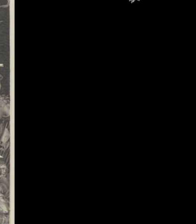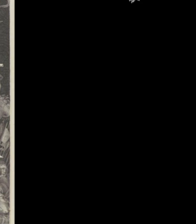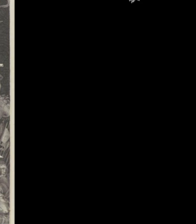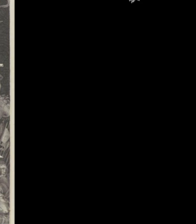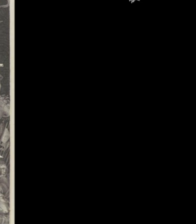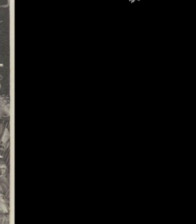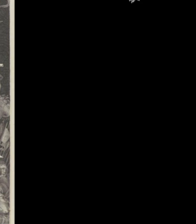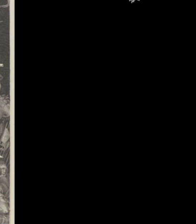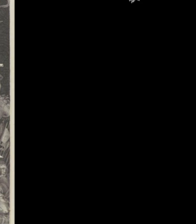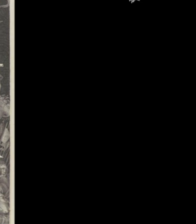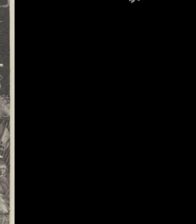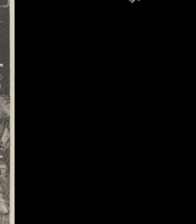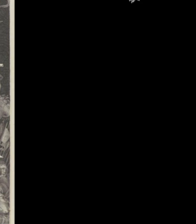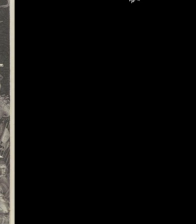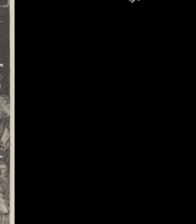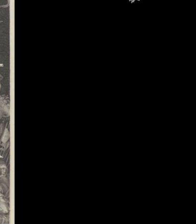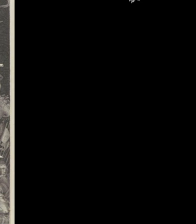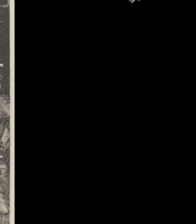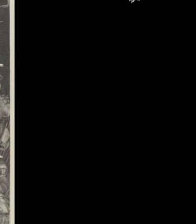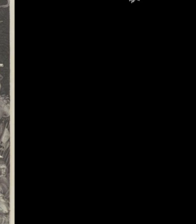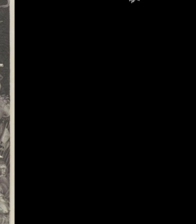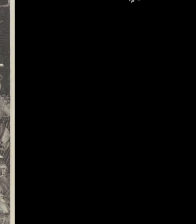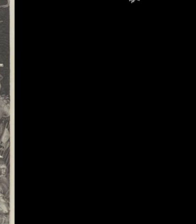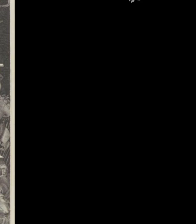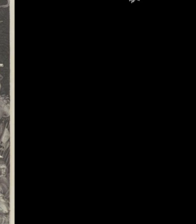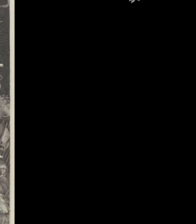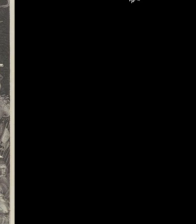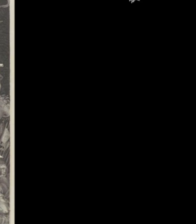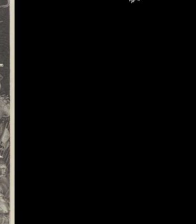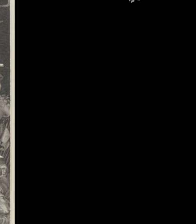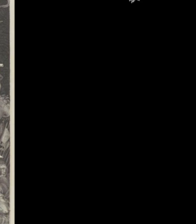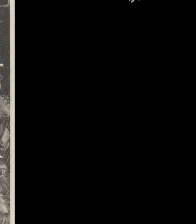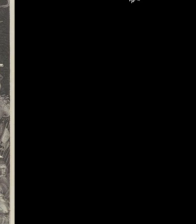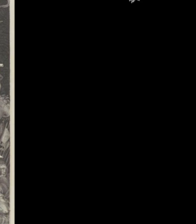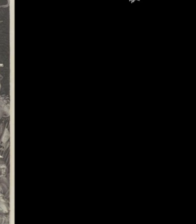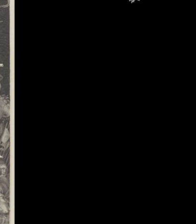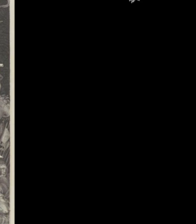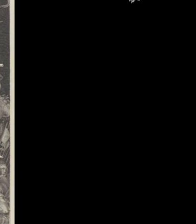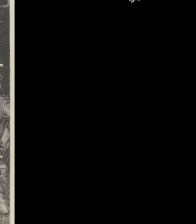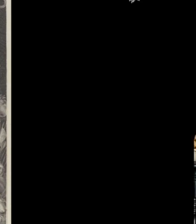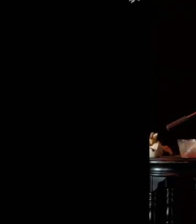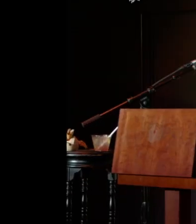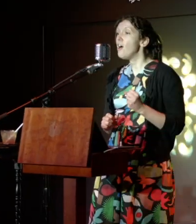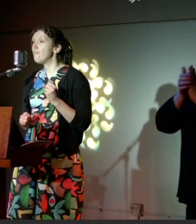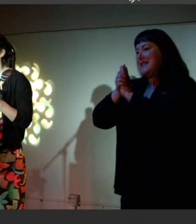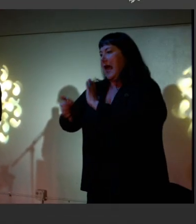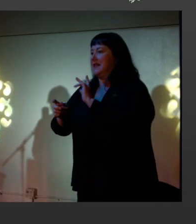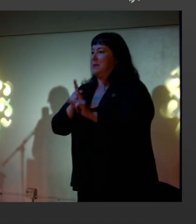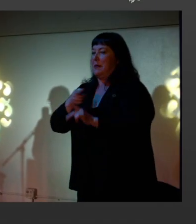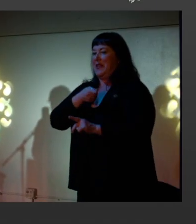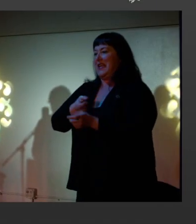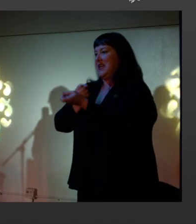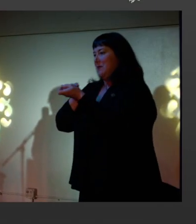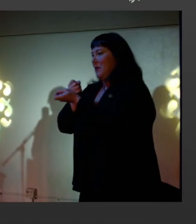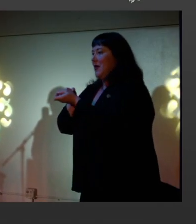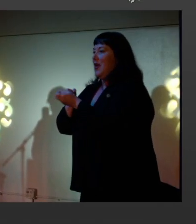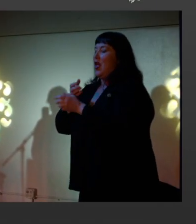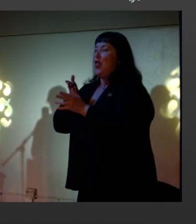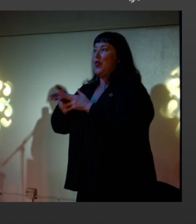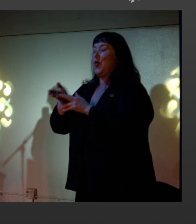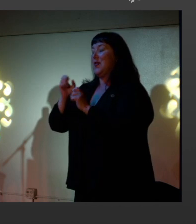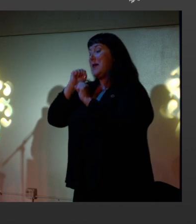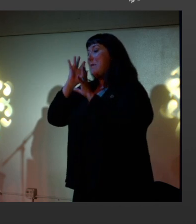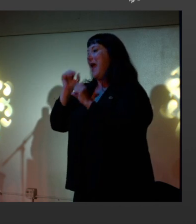the secrets of his magic circle, through the many talented people that he supported and the marvels of art and